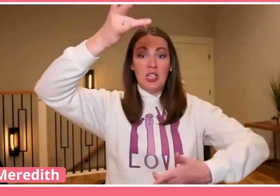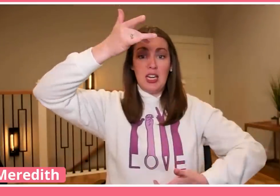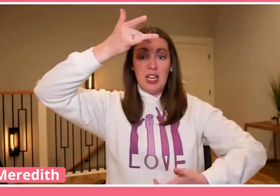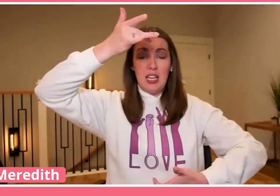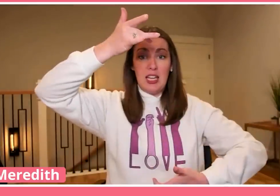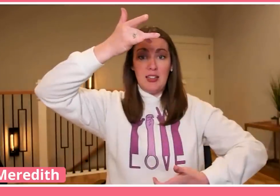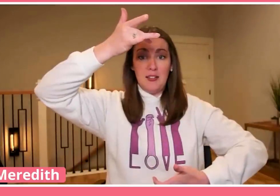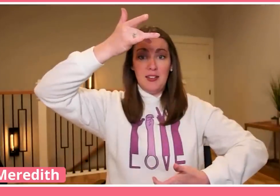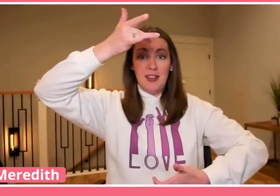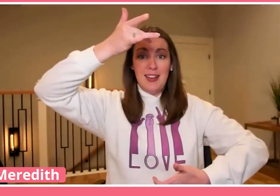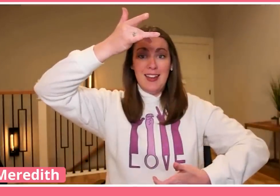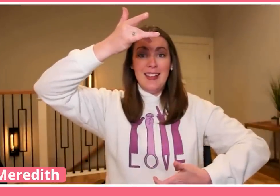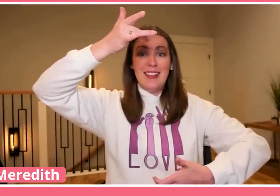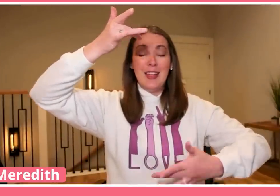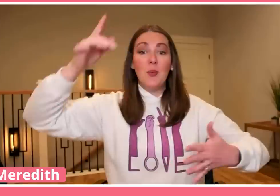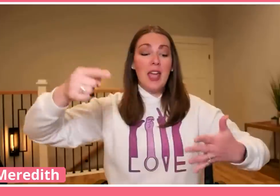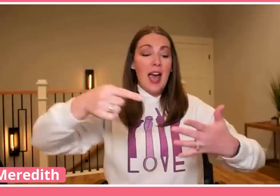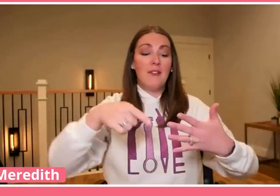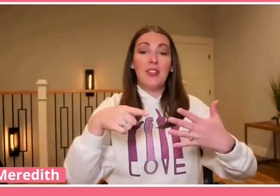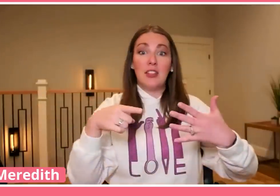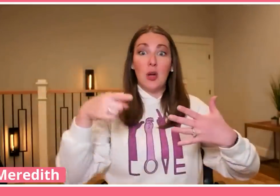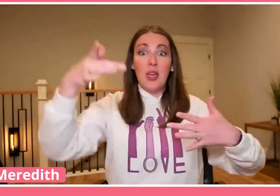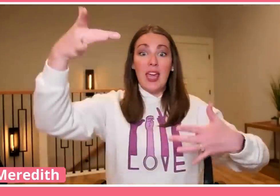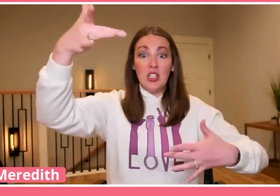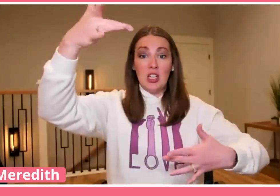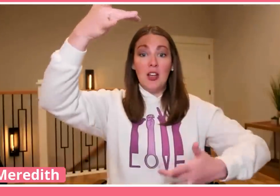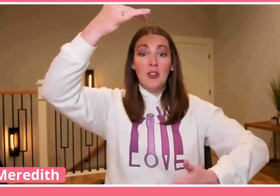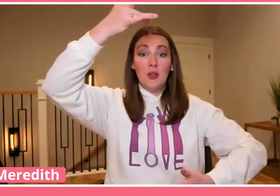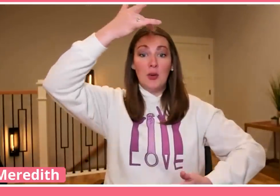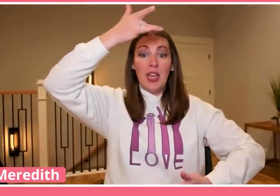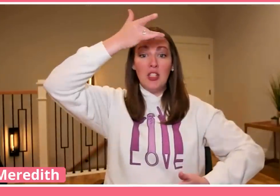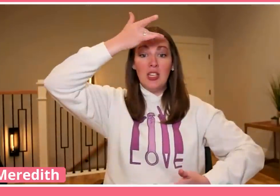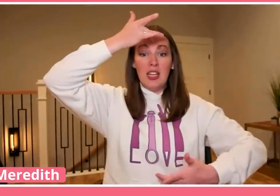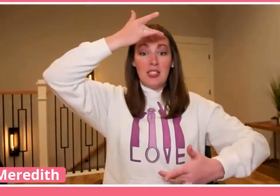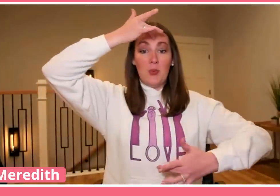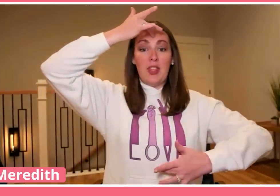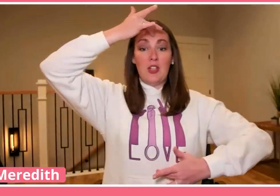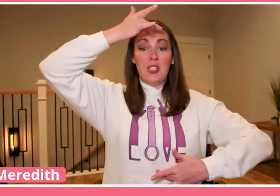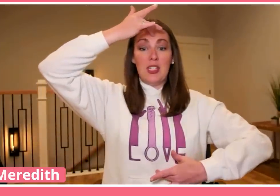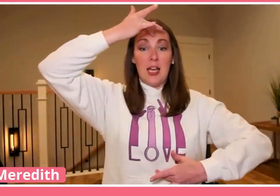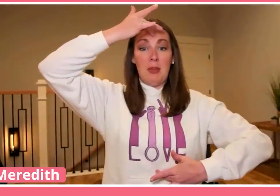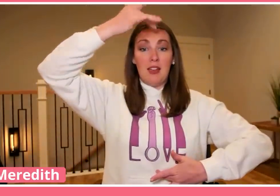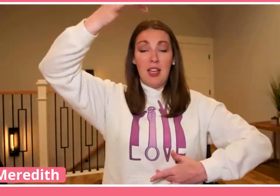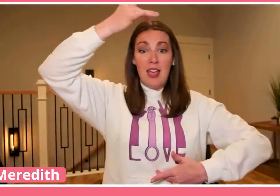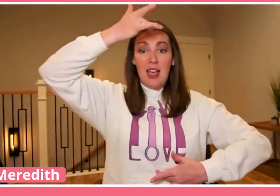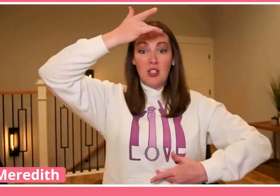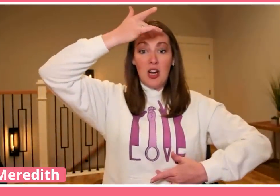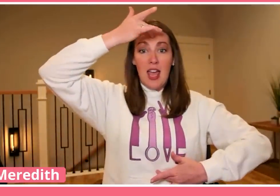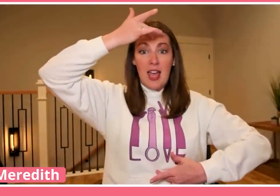it in. Then we have the location. The location is within your stomach and your head